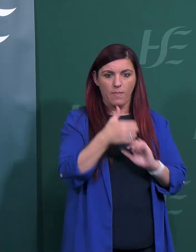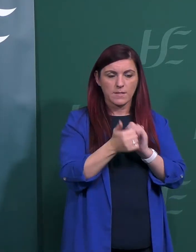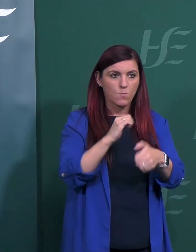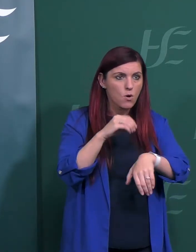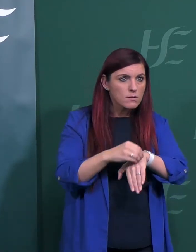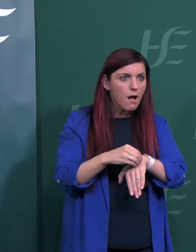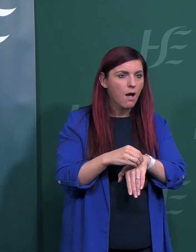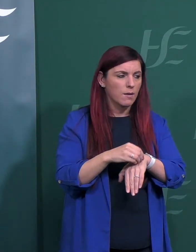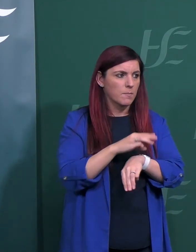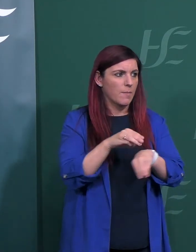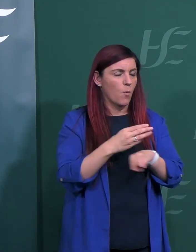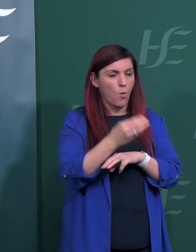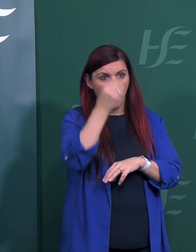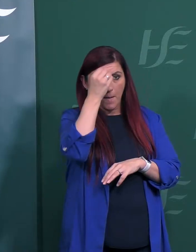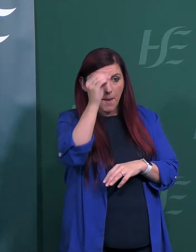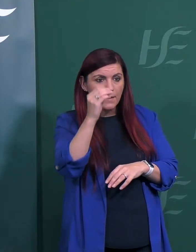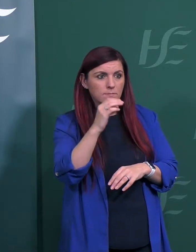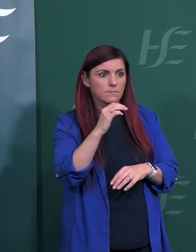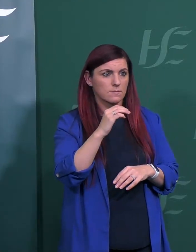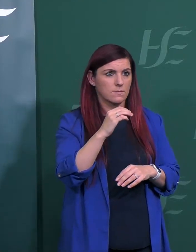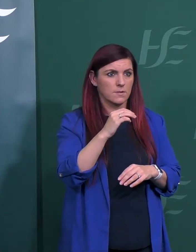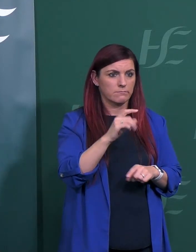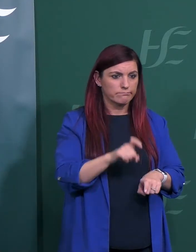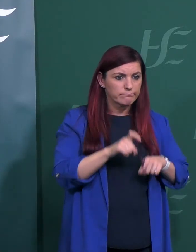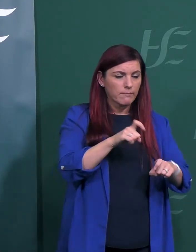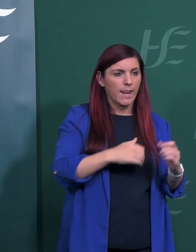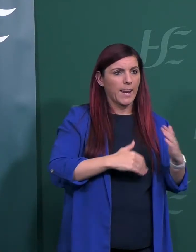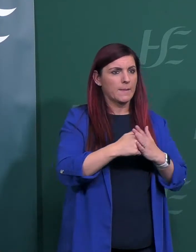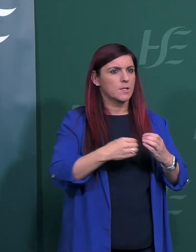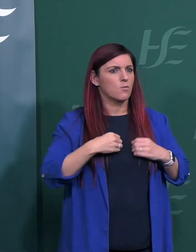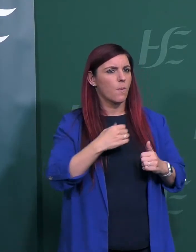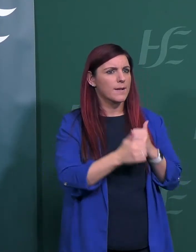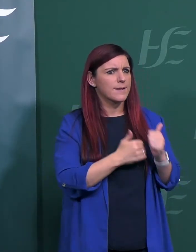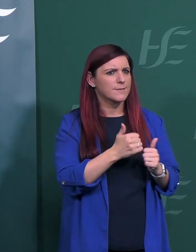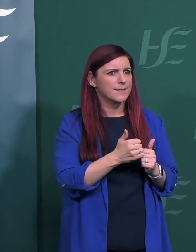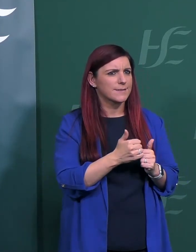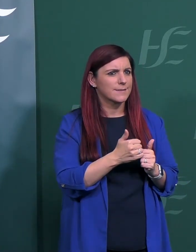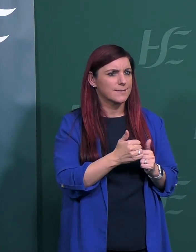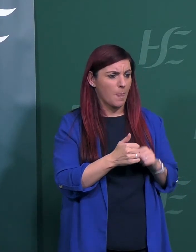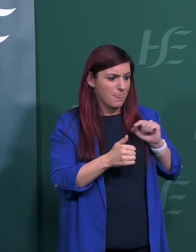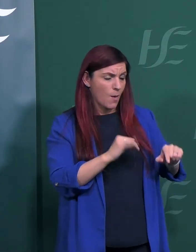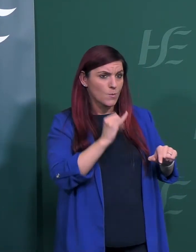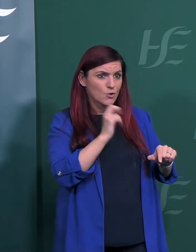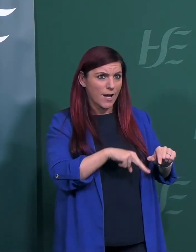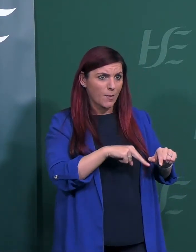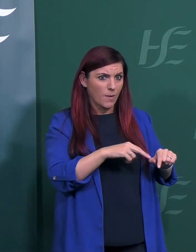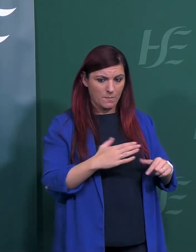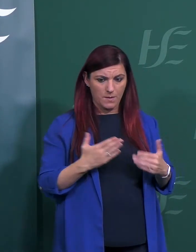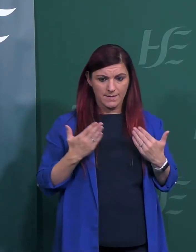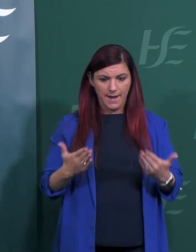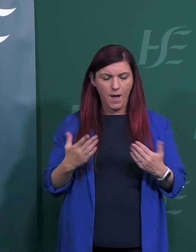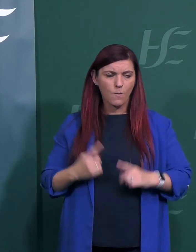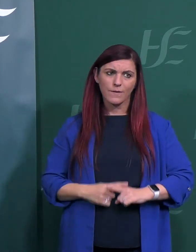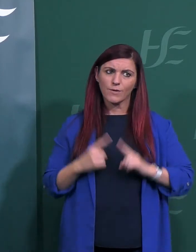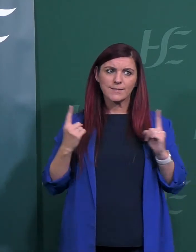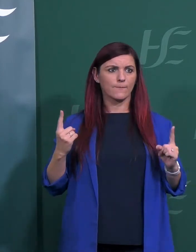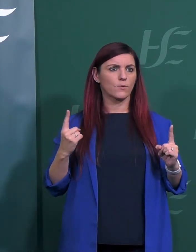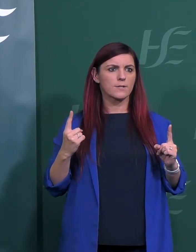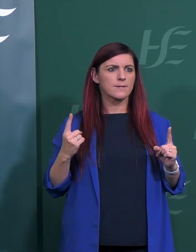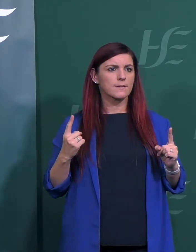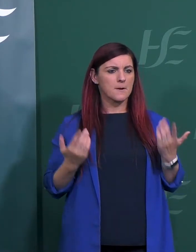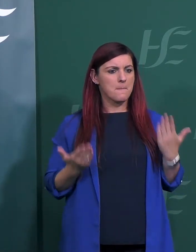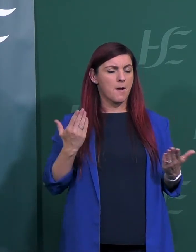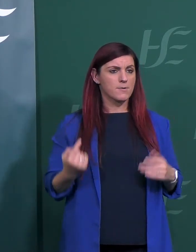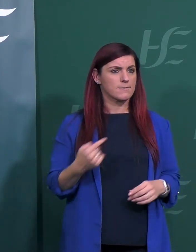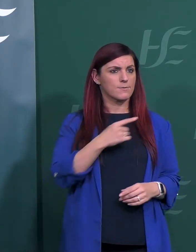were confined in terms of their activity. So it's a very different situation today by comparison with what we